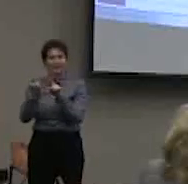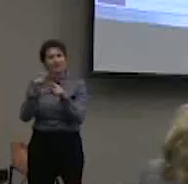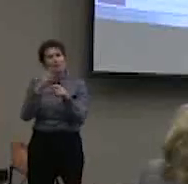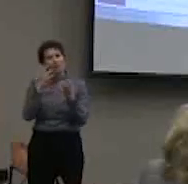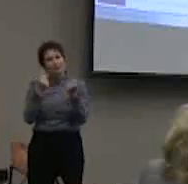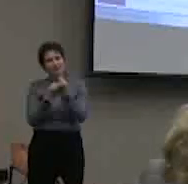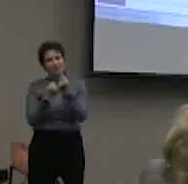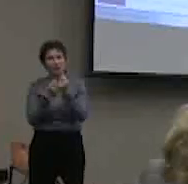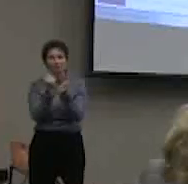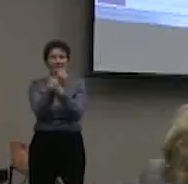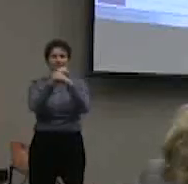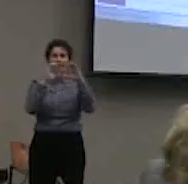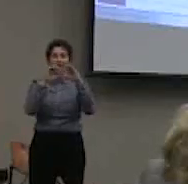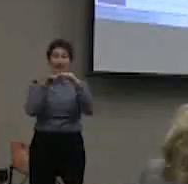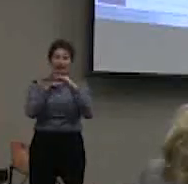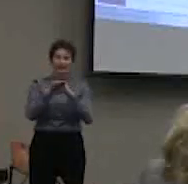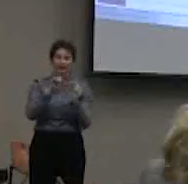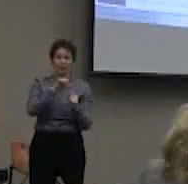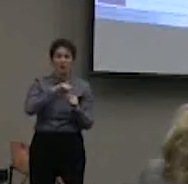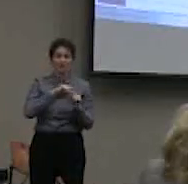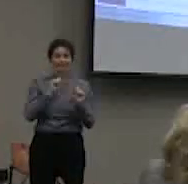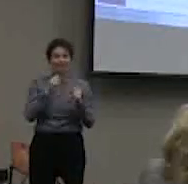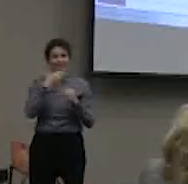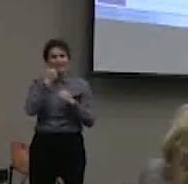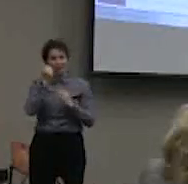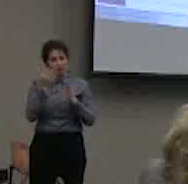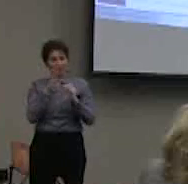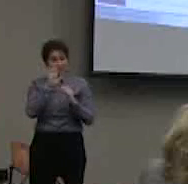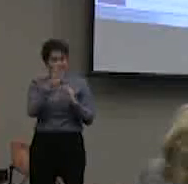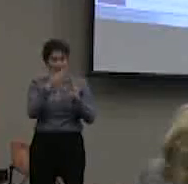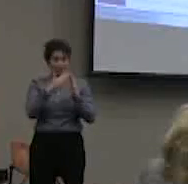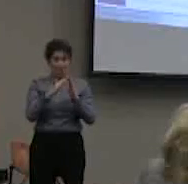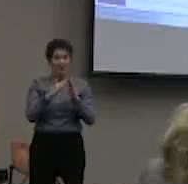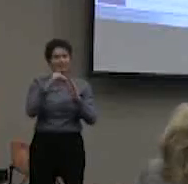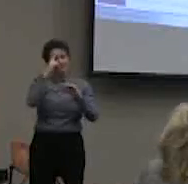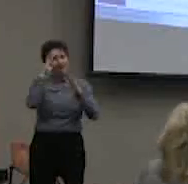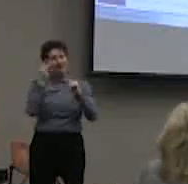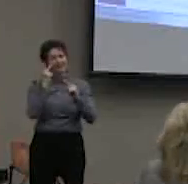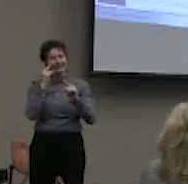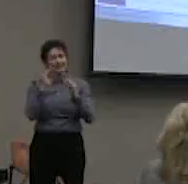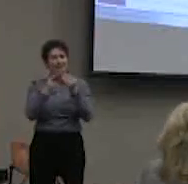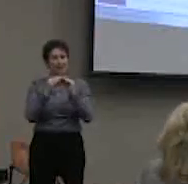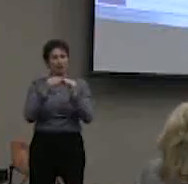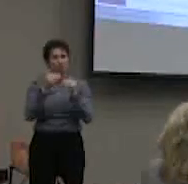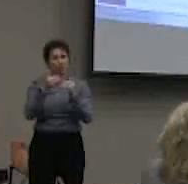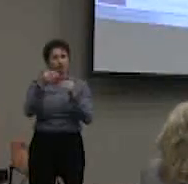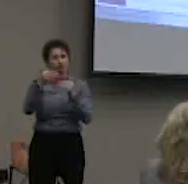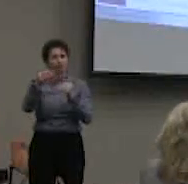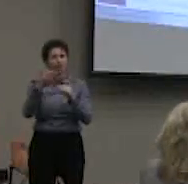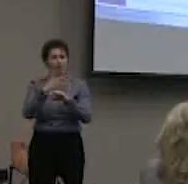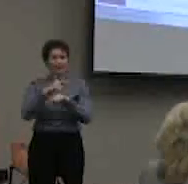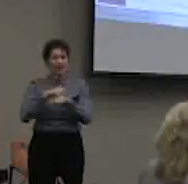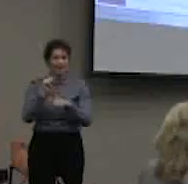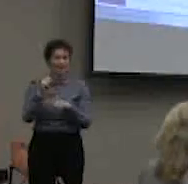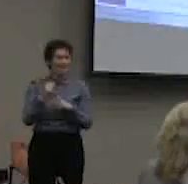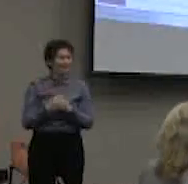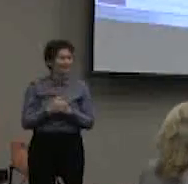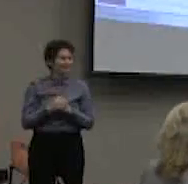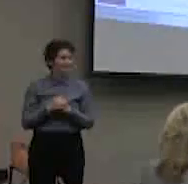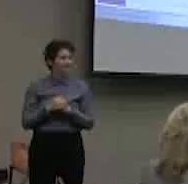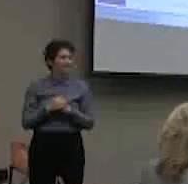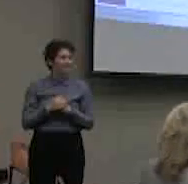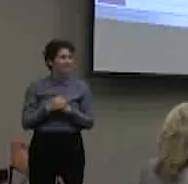access and quality in the way that best serves their community while expecting to see those numbers move over time. So with that,